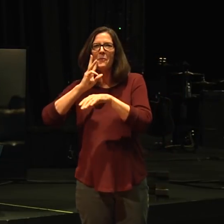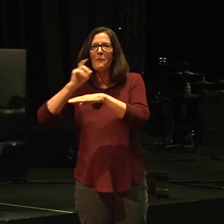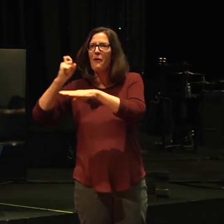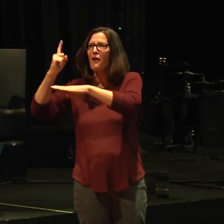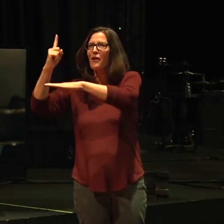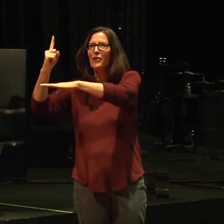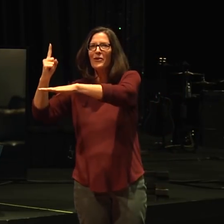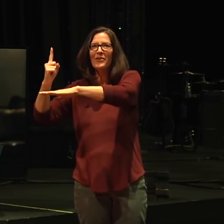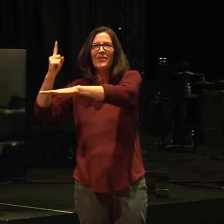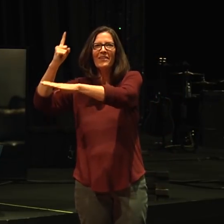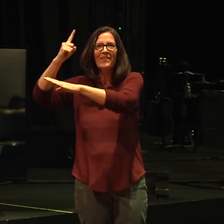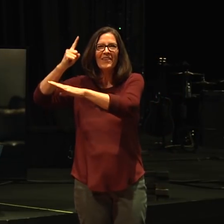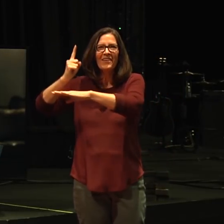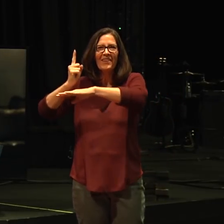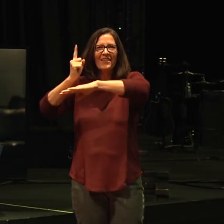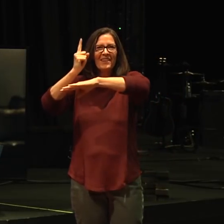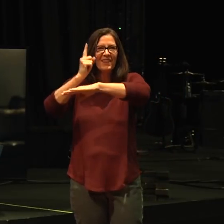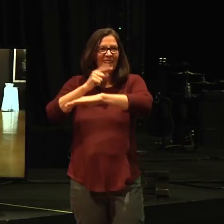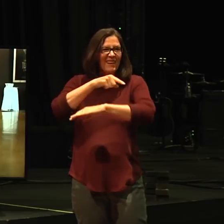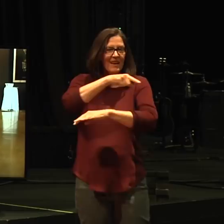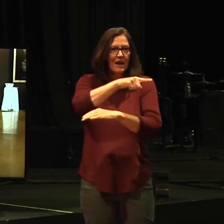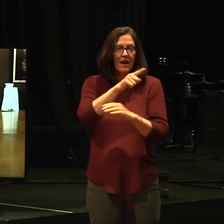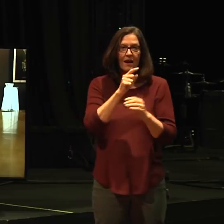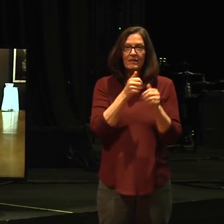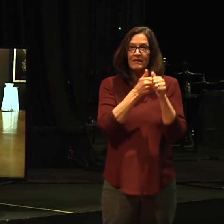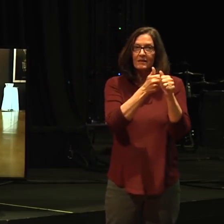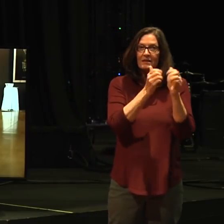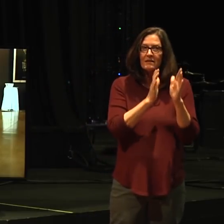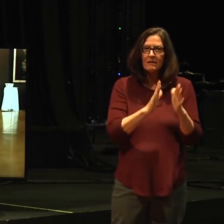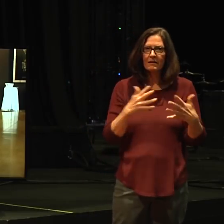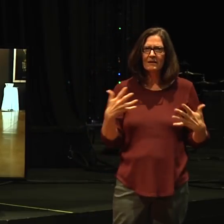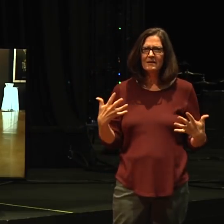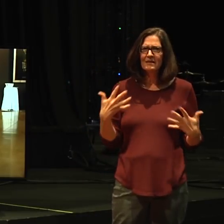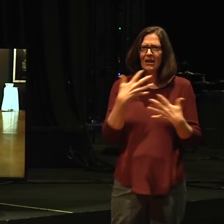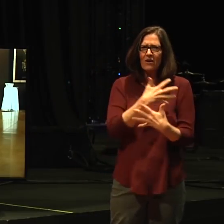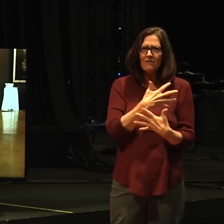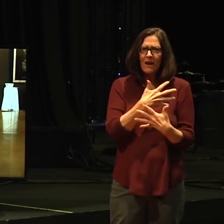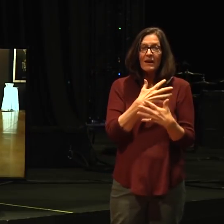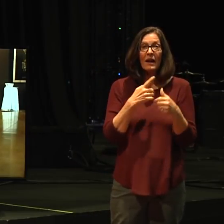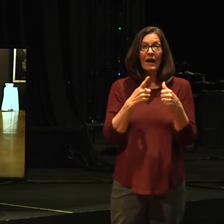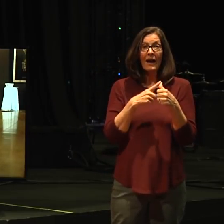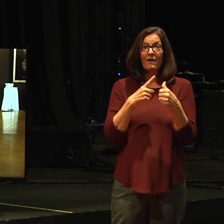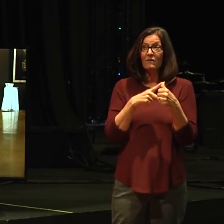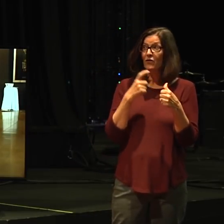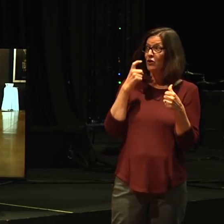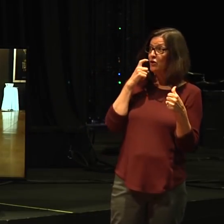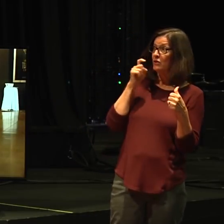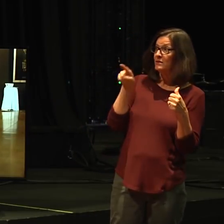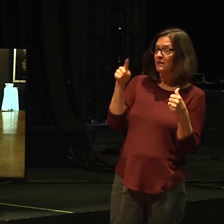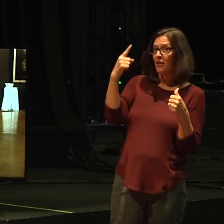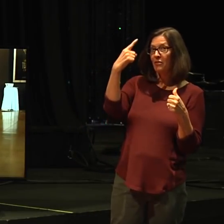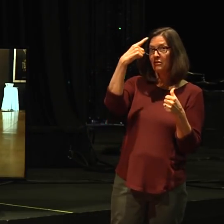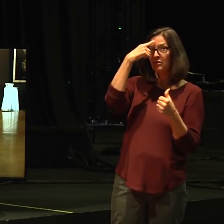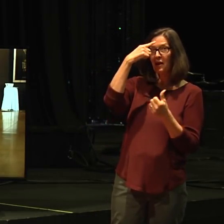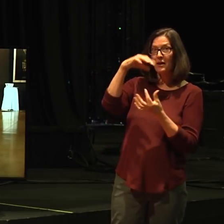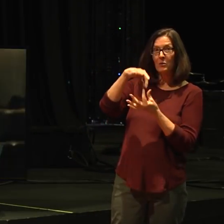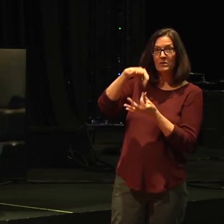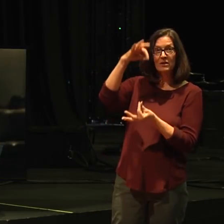an understatement. They were terrified. The Bible actually says they thought it was a ghost. Now, I'll be honest with you. If I was